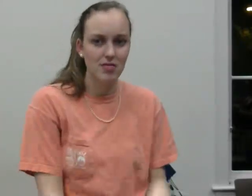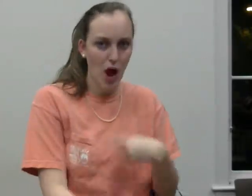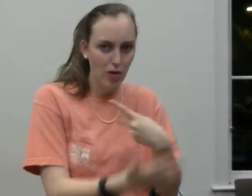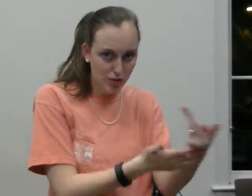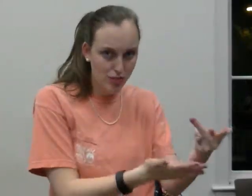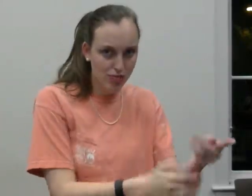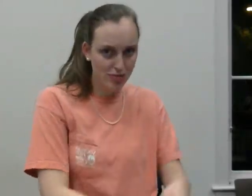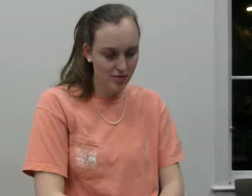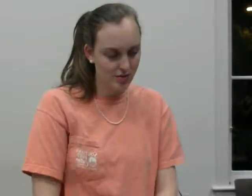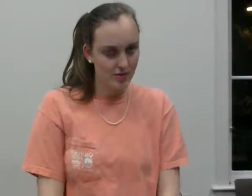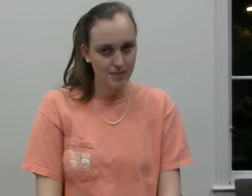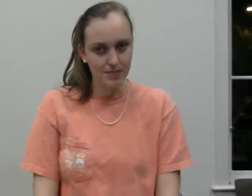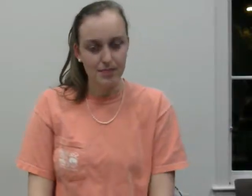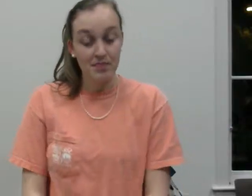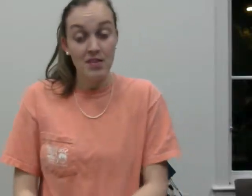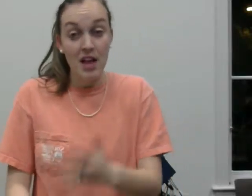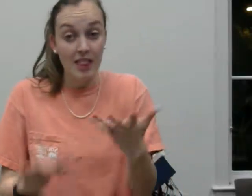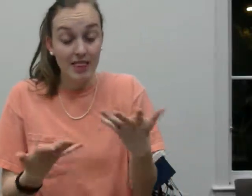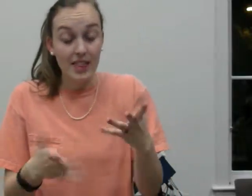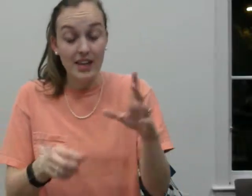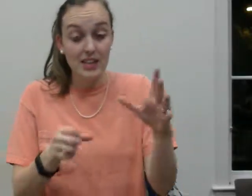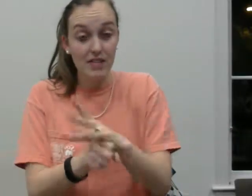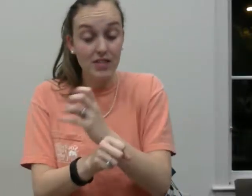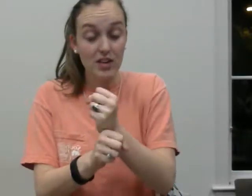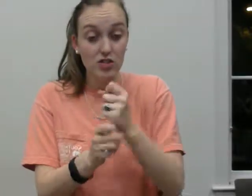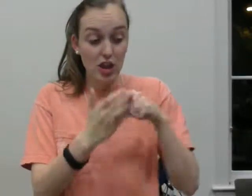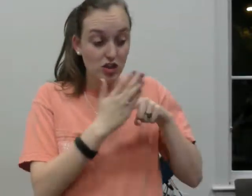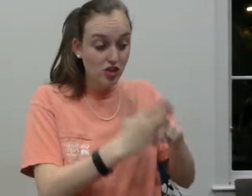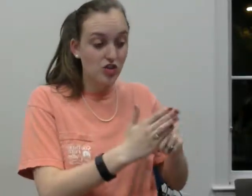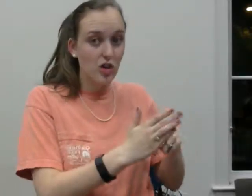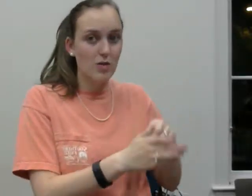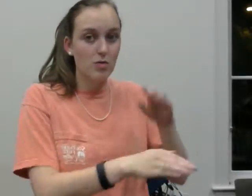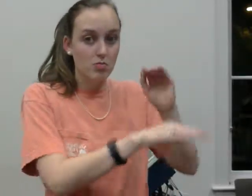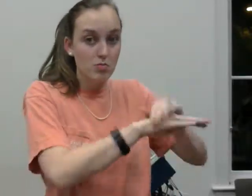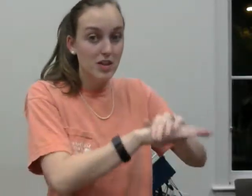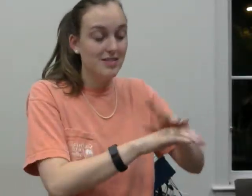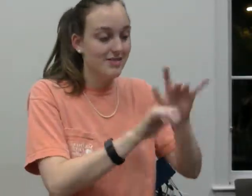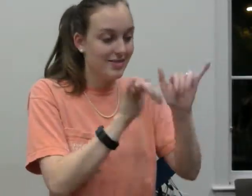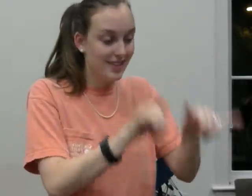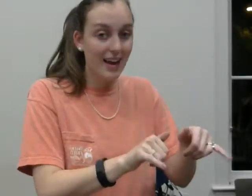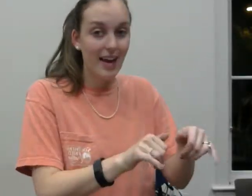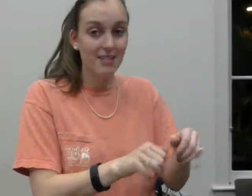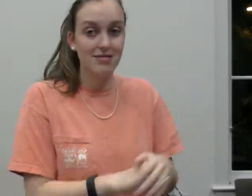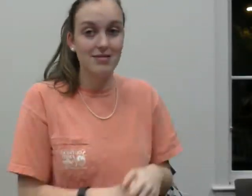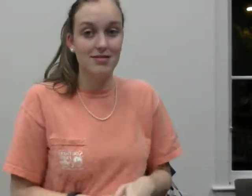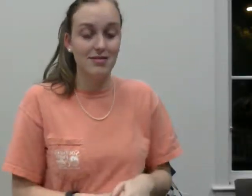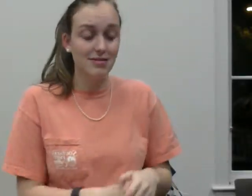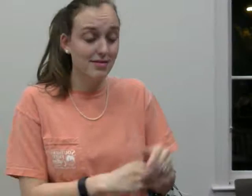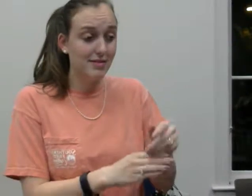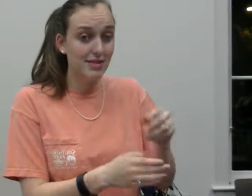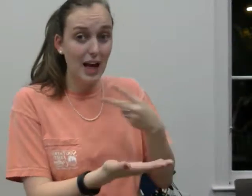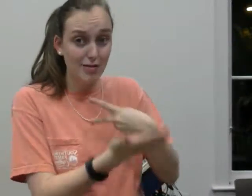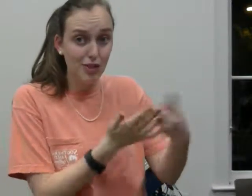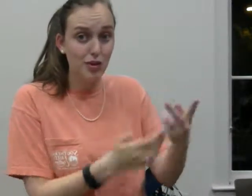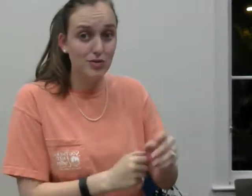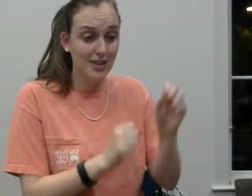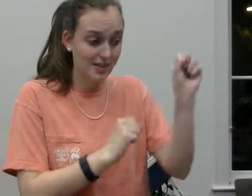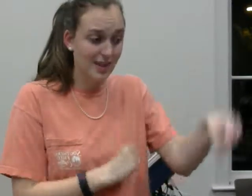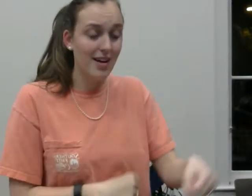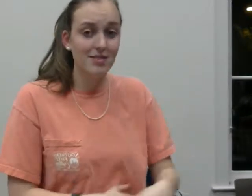these two victories, the Americans went, all right, the British can be beaten. We can beat them. Number 12, when General Burgoyne, a British general, took